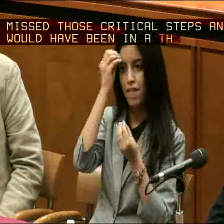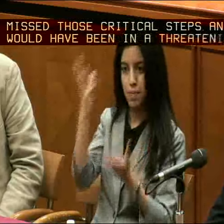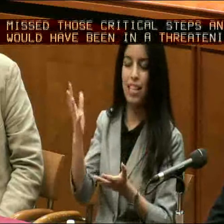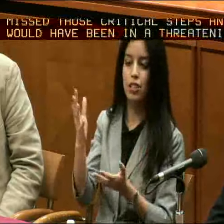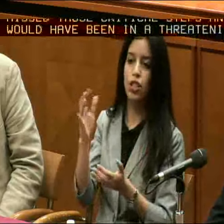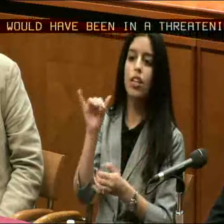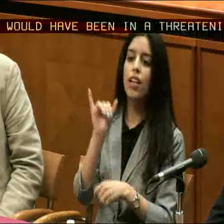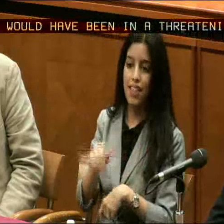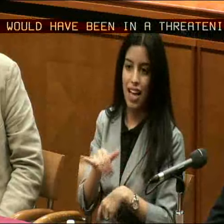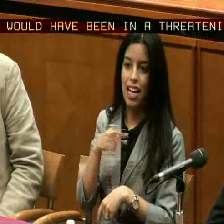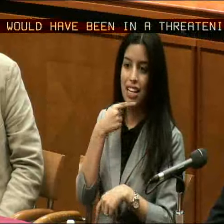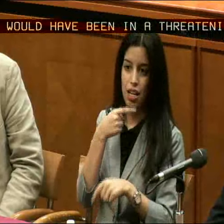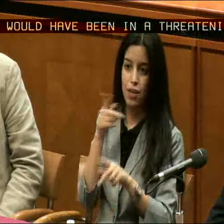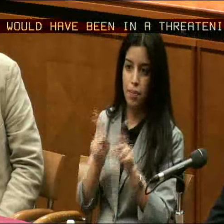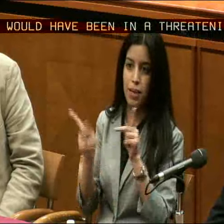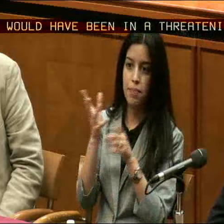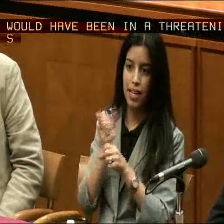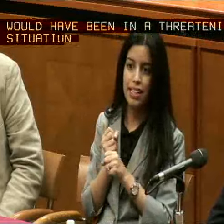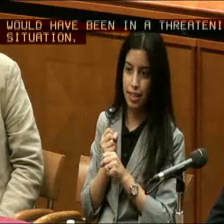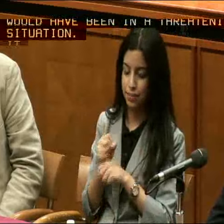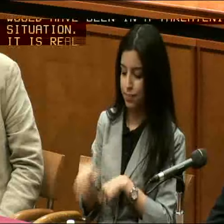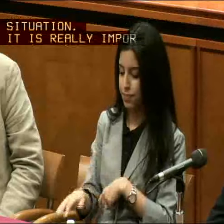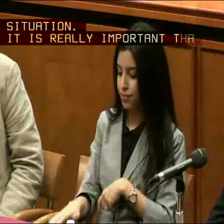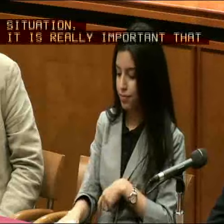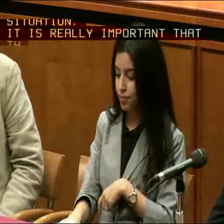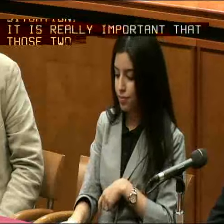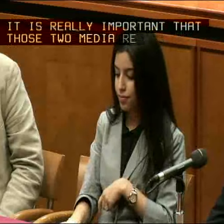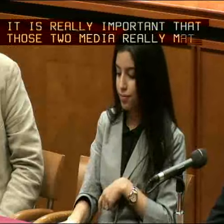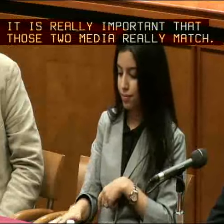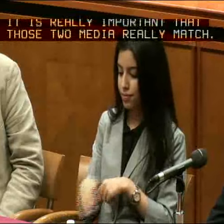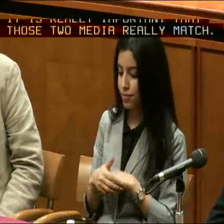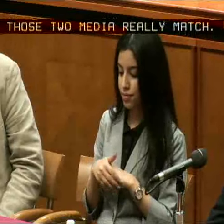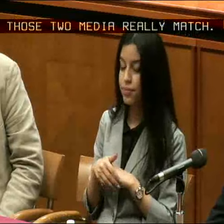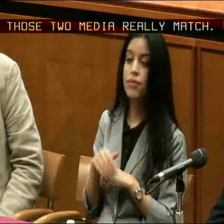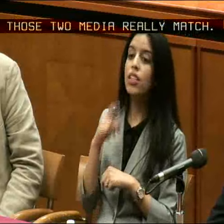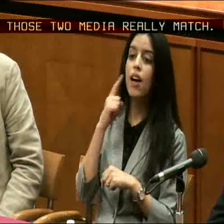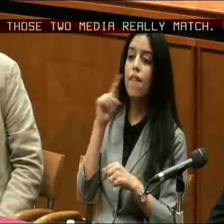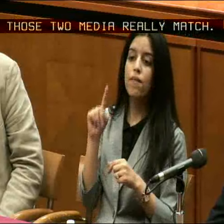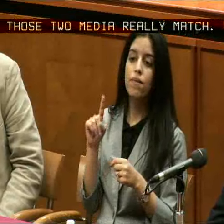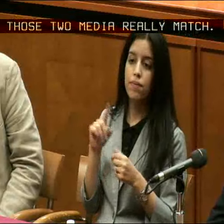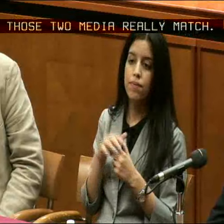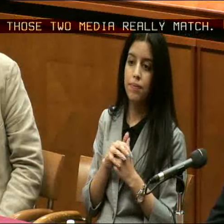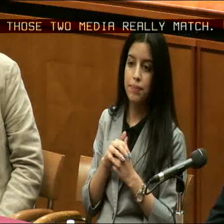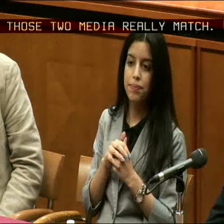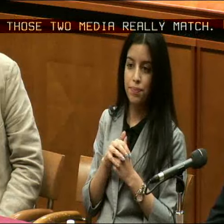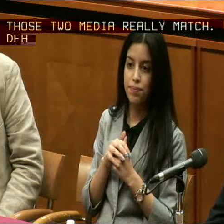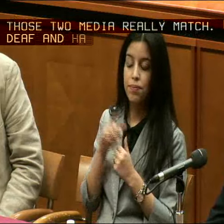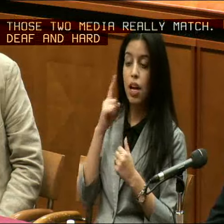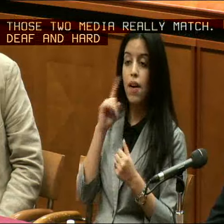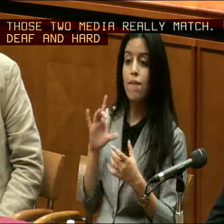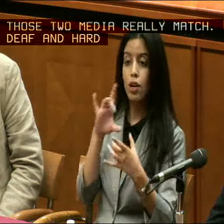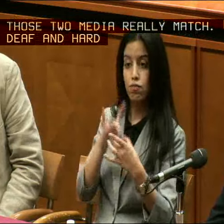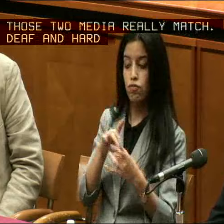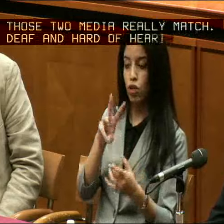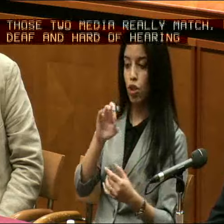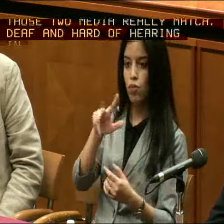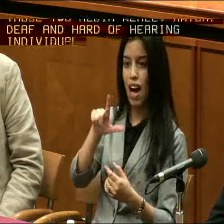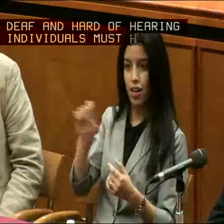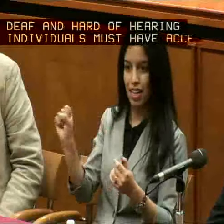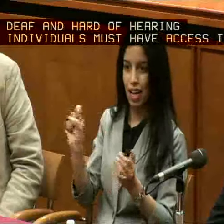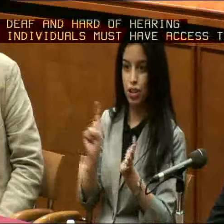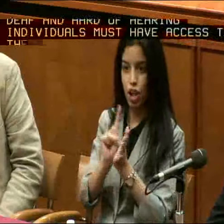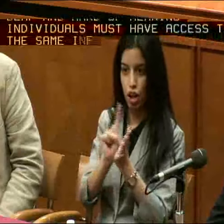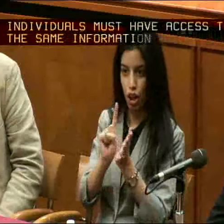Deaf and hard of hearing individuals must have access to the same information that other members of the community have.